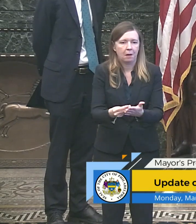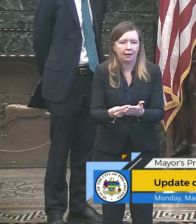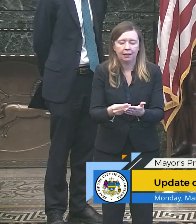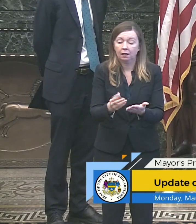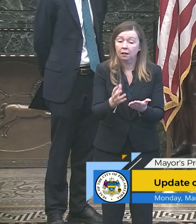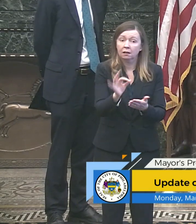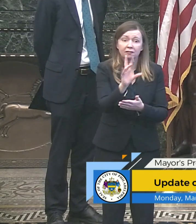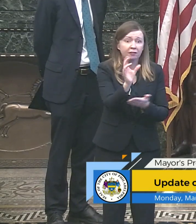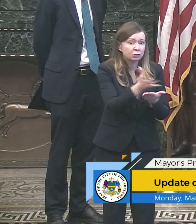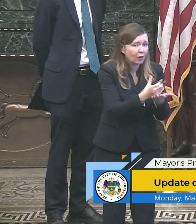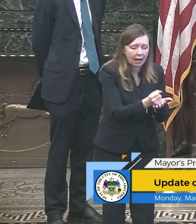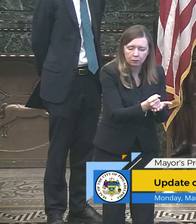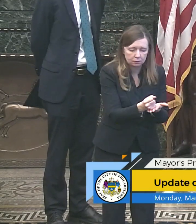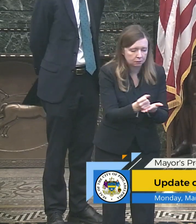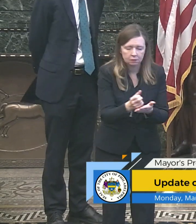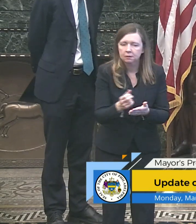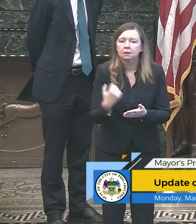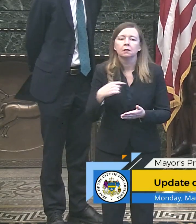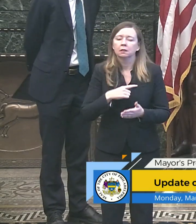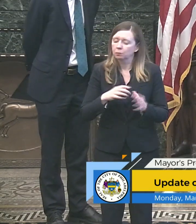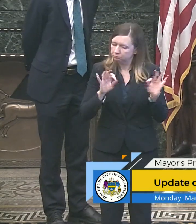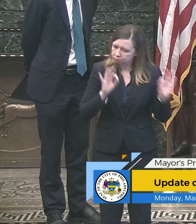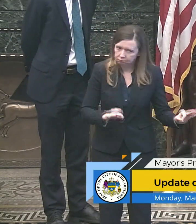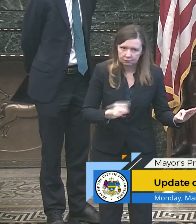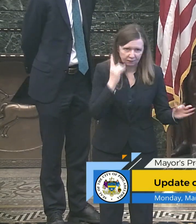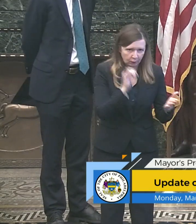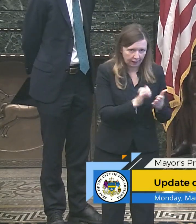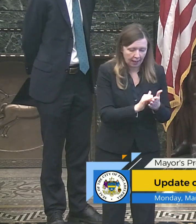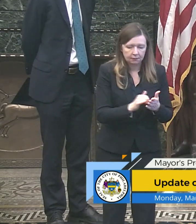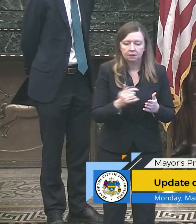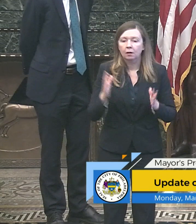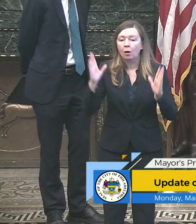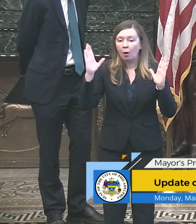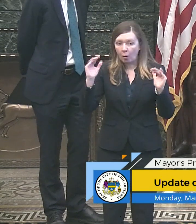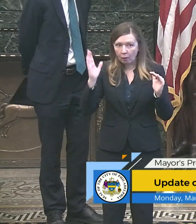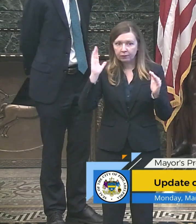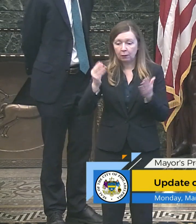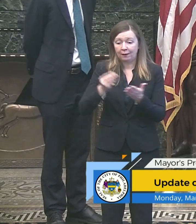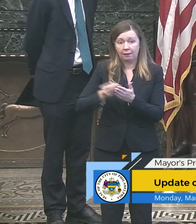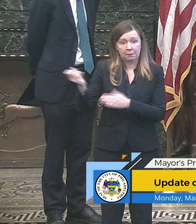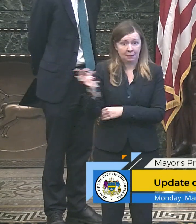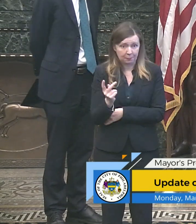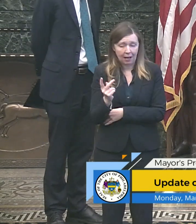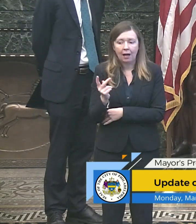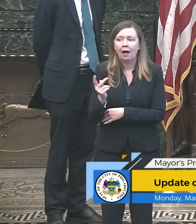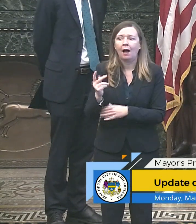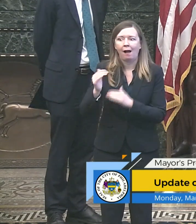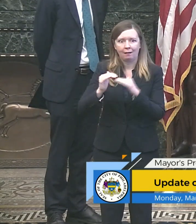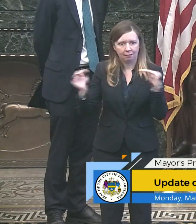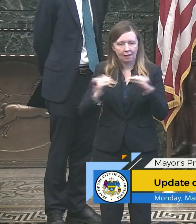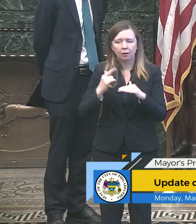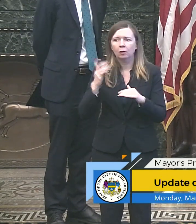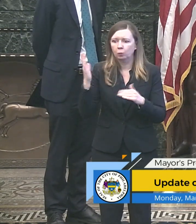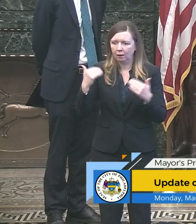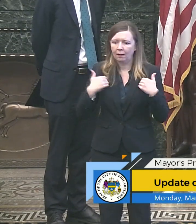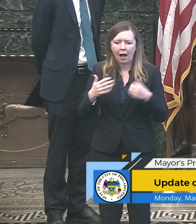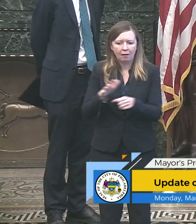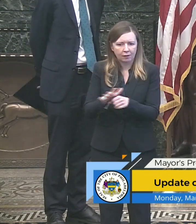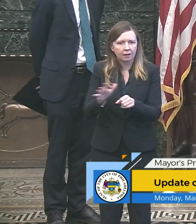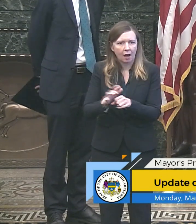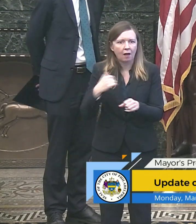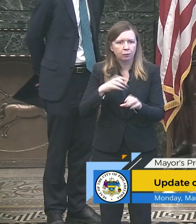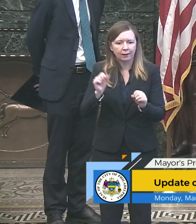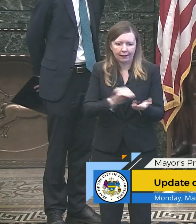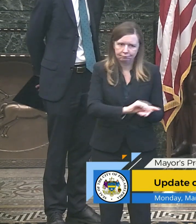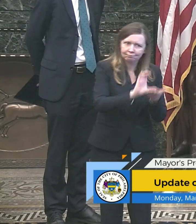running out of funds. We're in good shape so far, and hopefully the reimbursement level will be substantial that we can